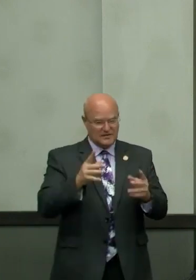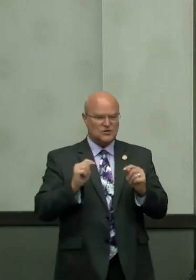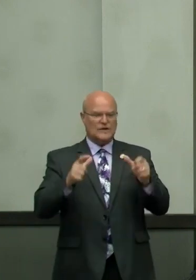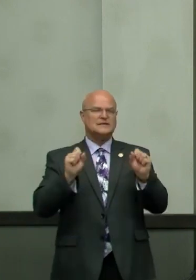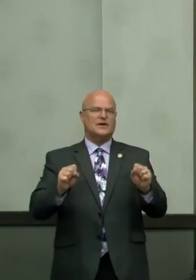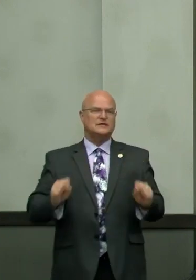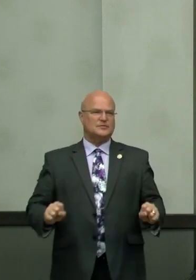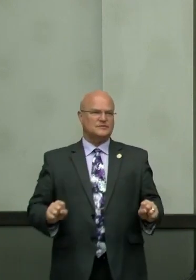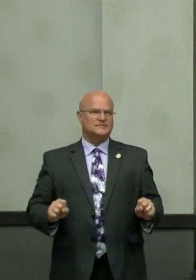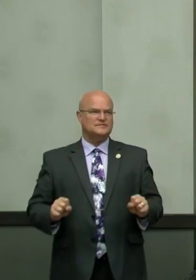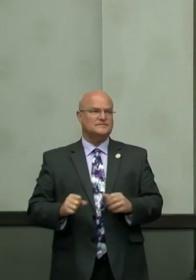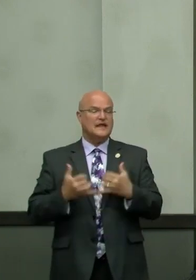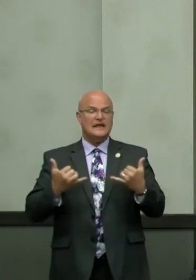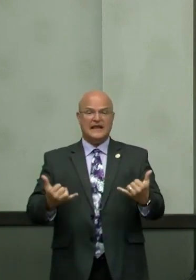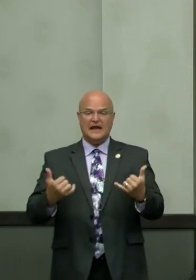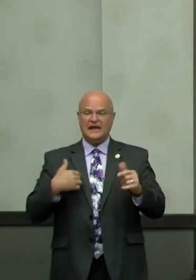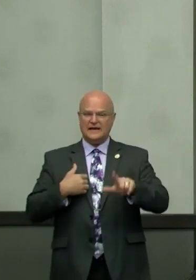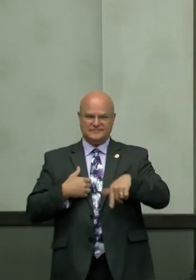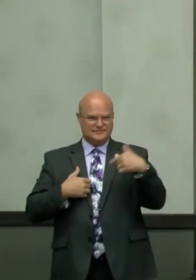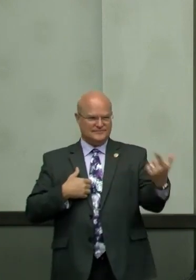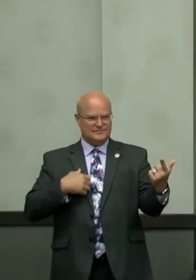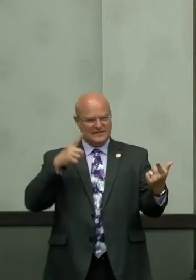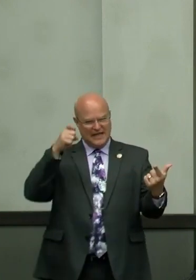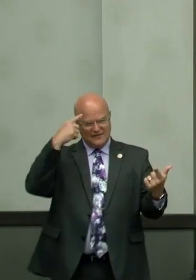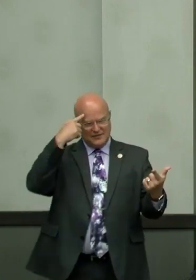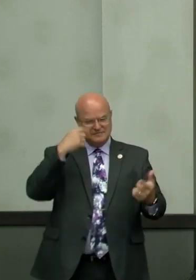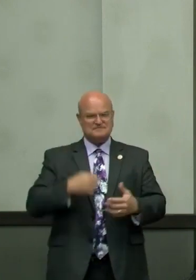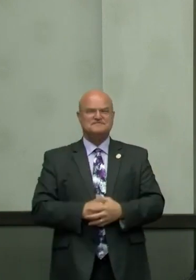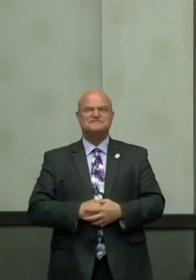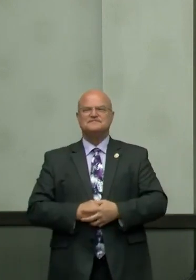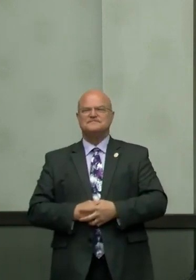quickly as possible. And with that, I'll turn it back over to the governor.